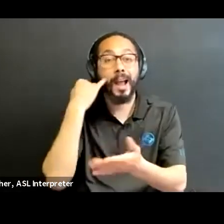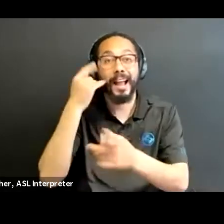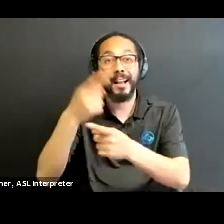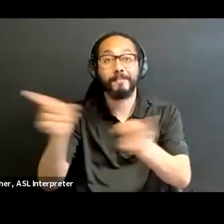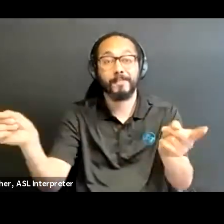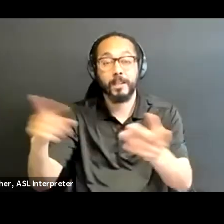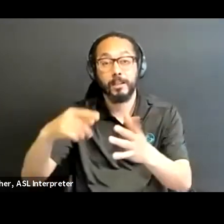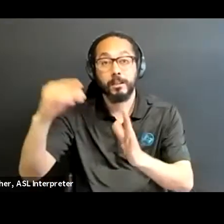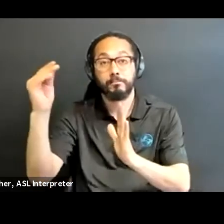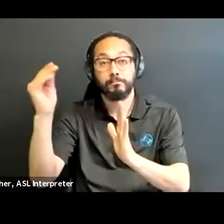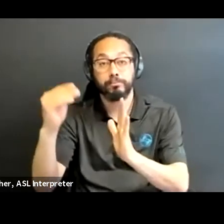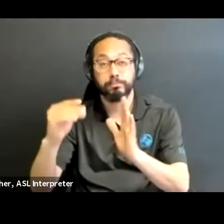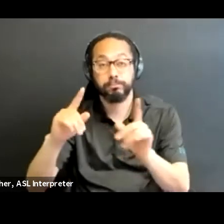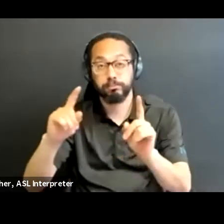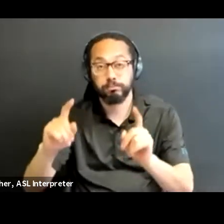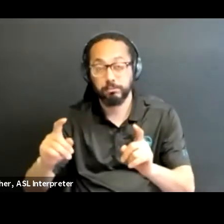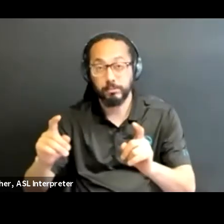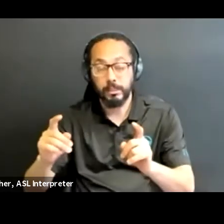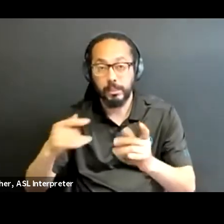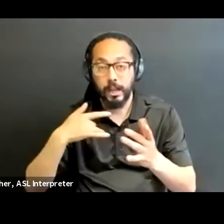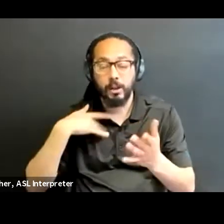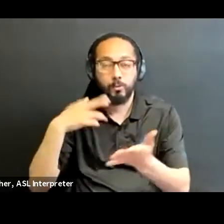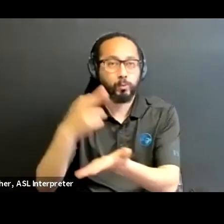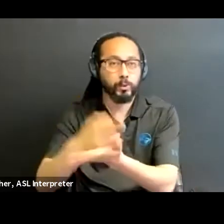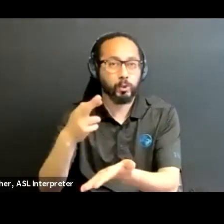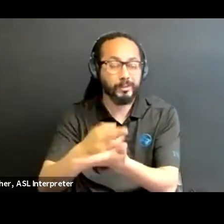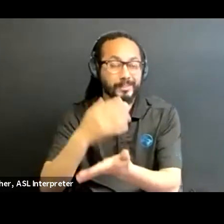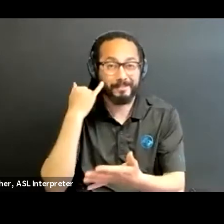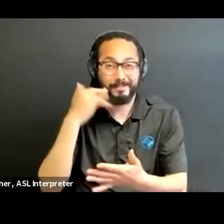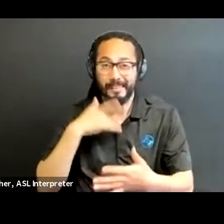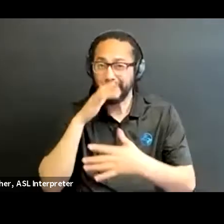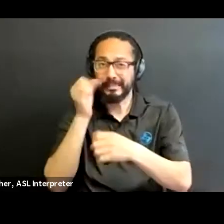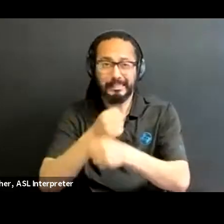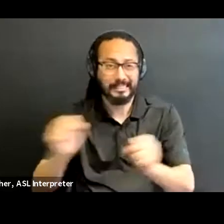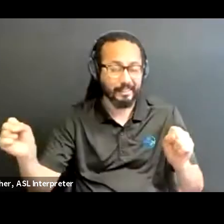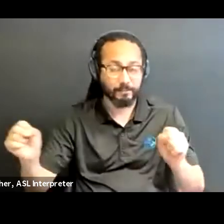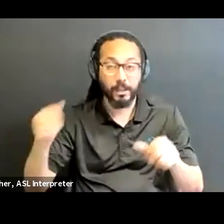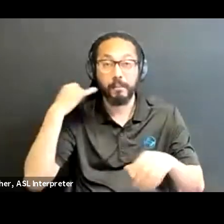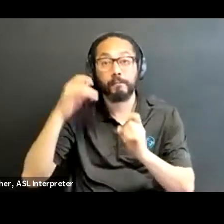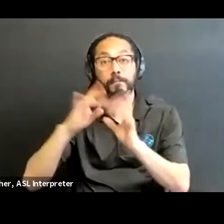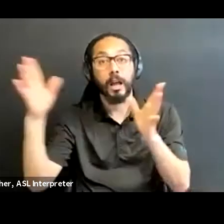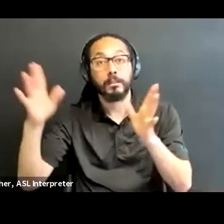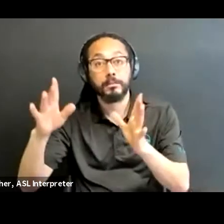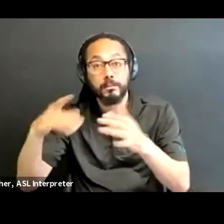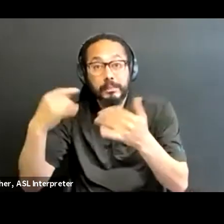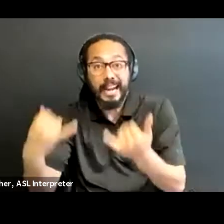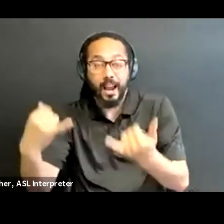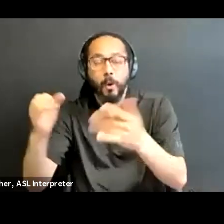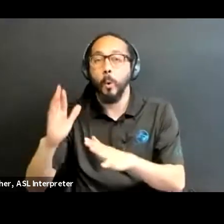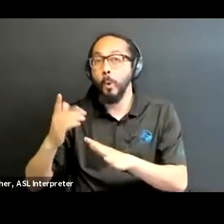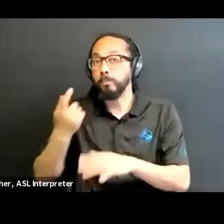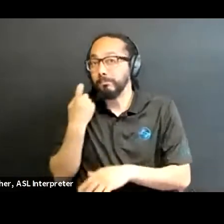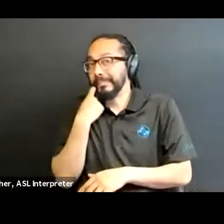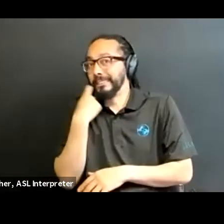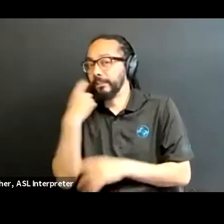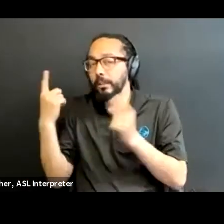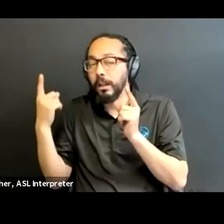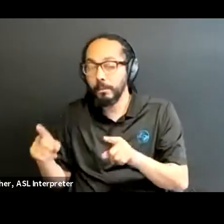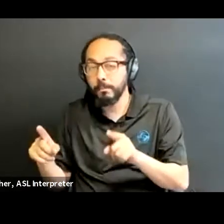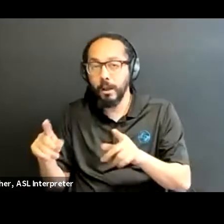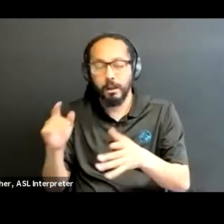they were facing dating violence currently rather than in the past. And as I mentioned before, we prioritized making full use of the